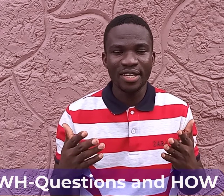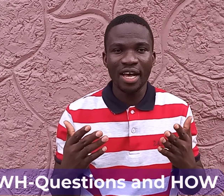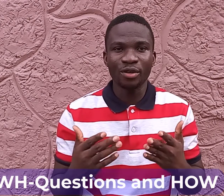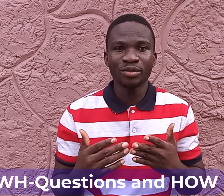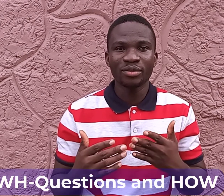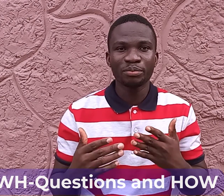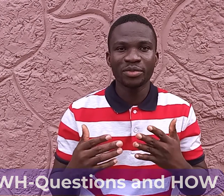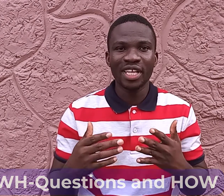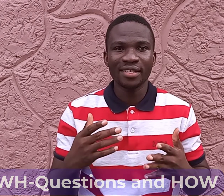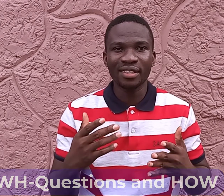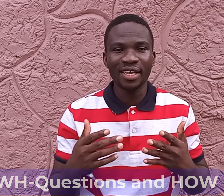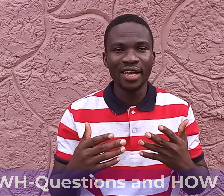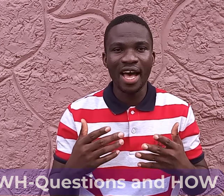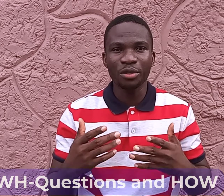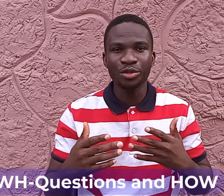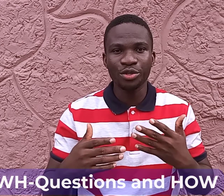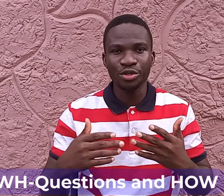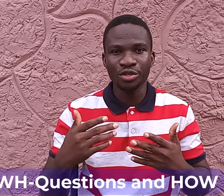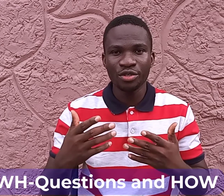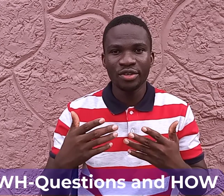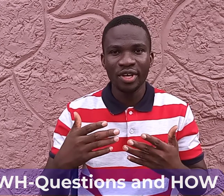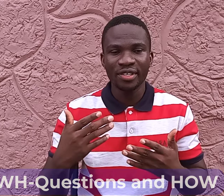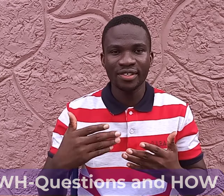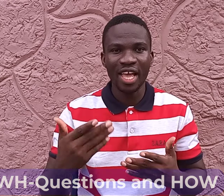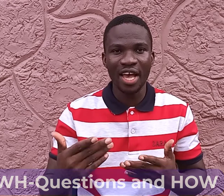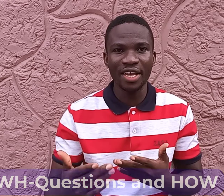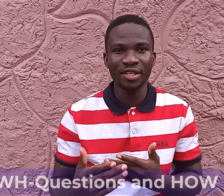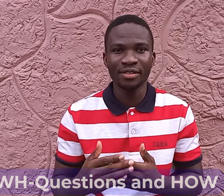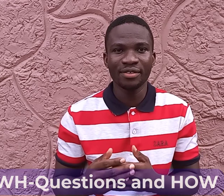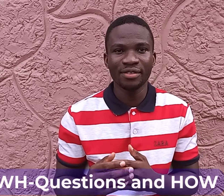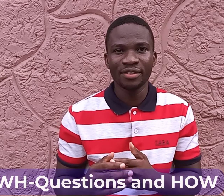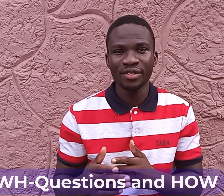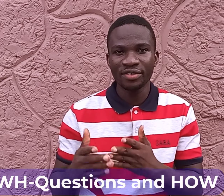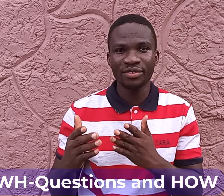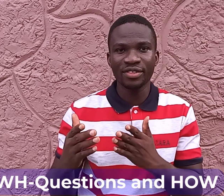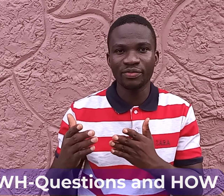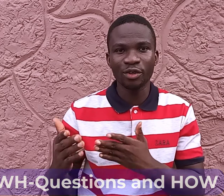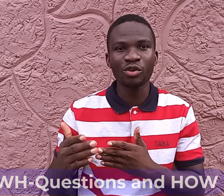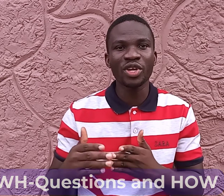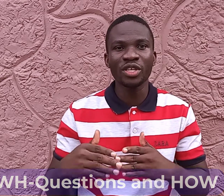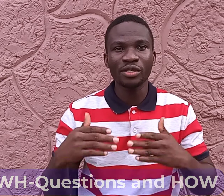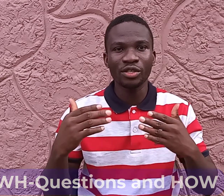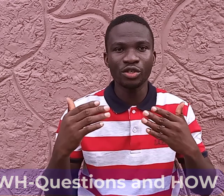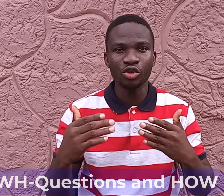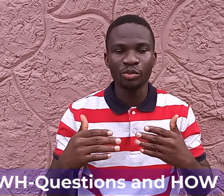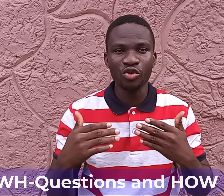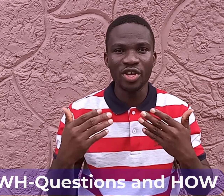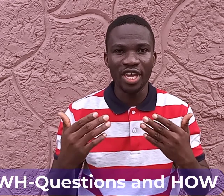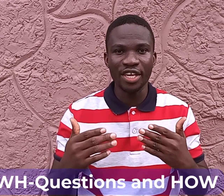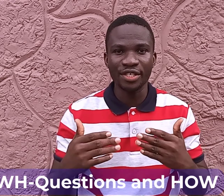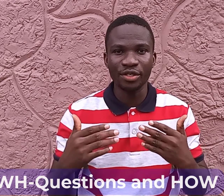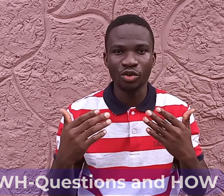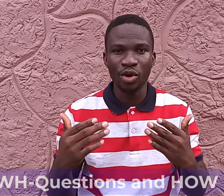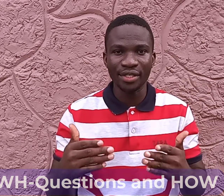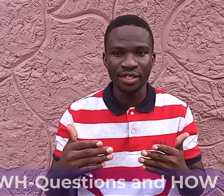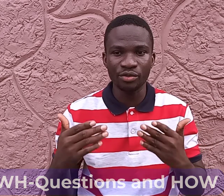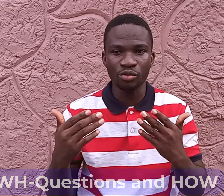Now, let's learn how to sign the following WH question